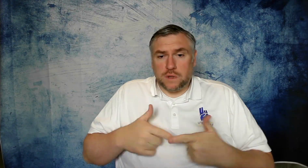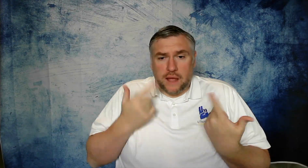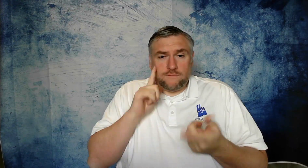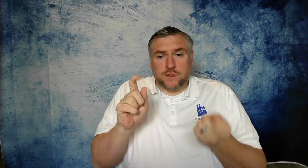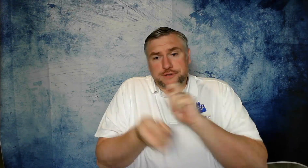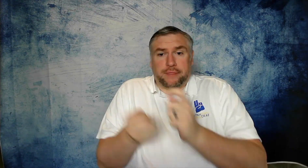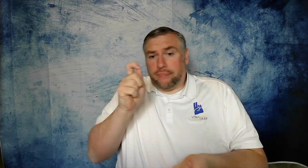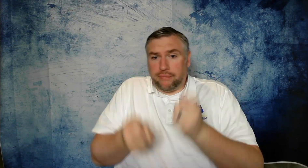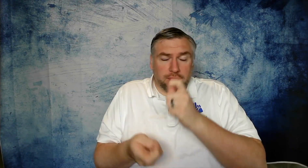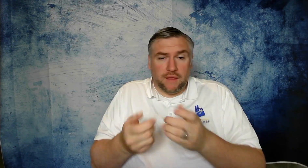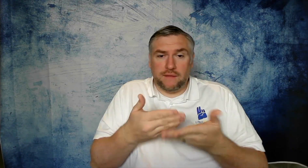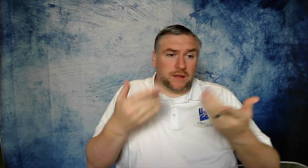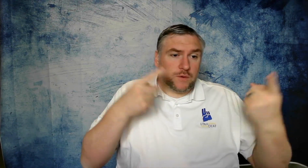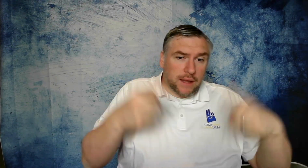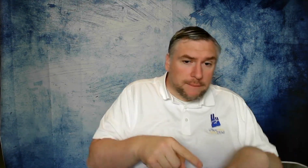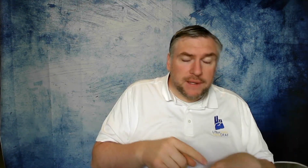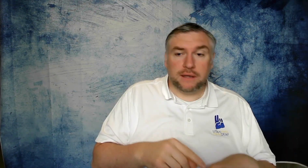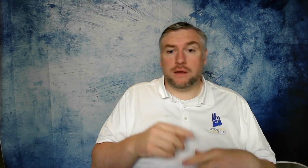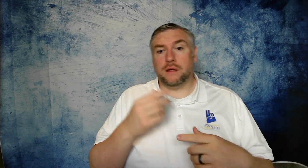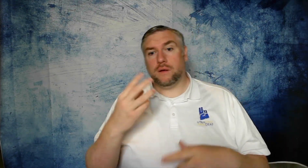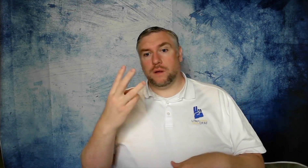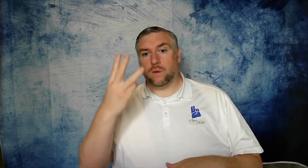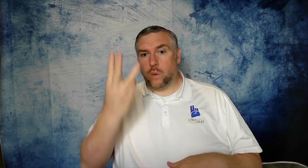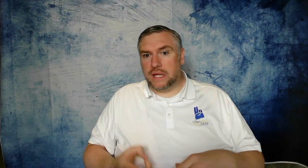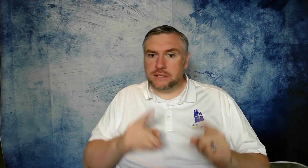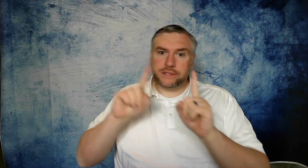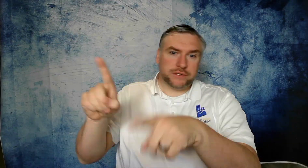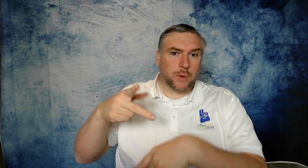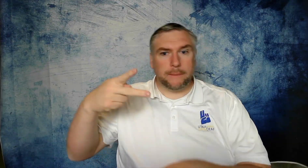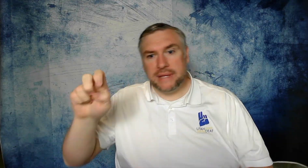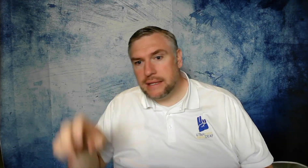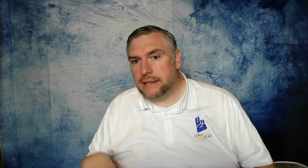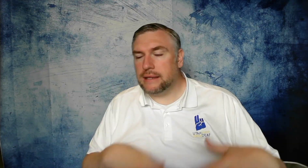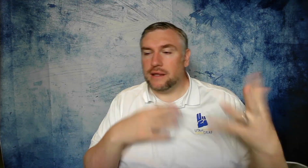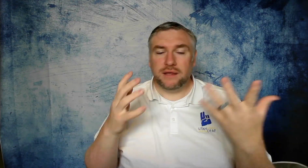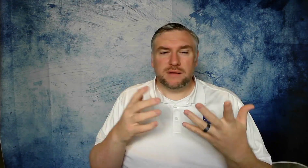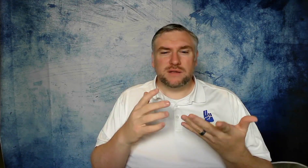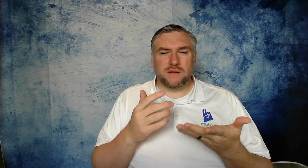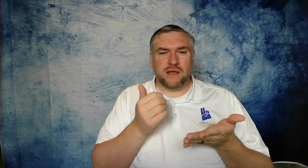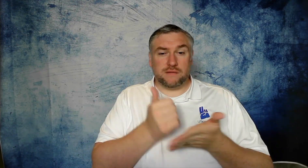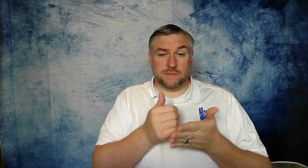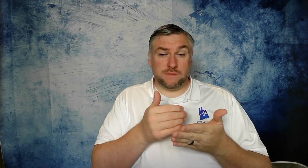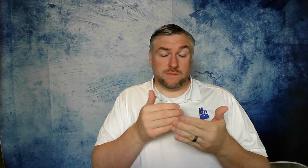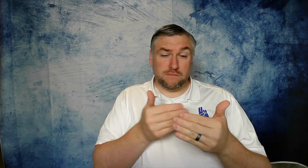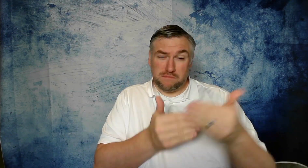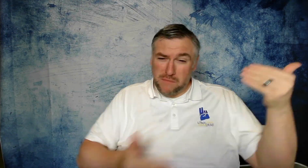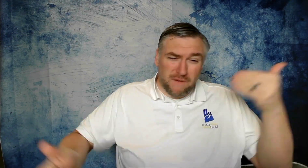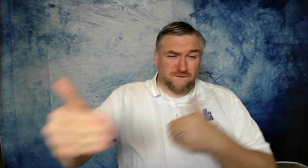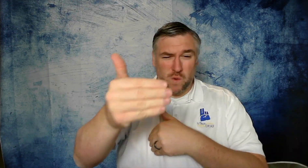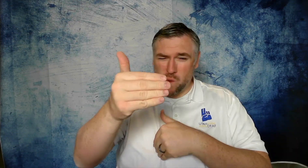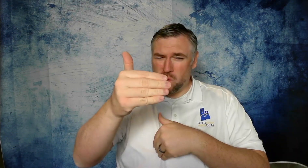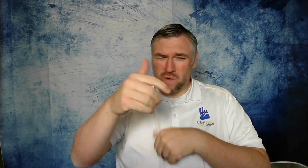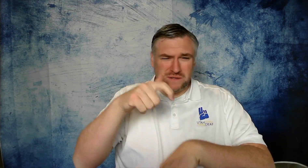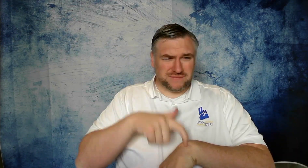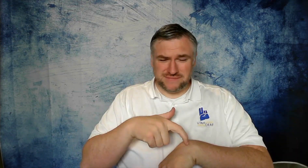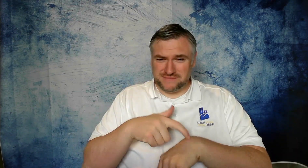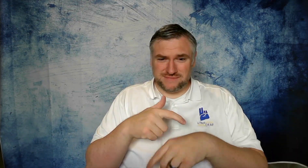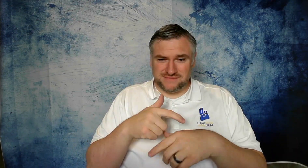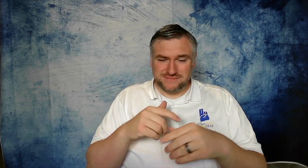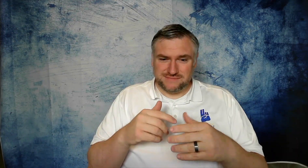And honestly, school will change sometimes. Wednesdays, you go to PE, and that's different. So,